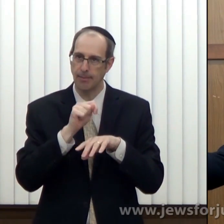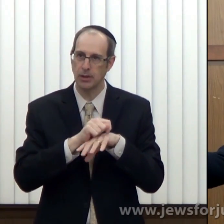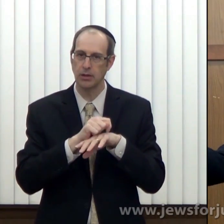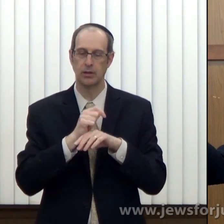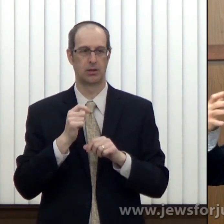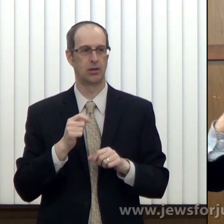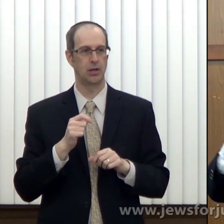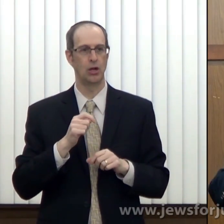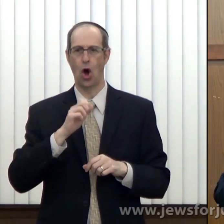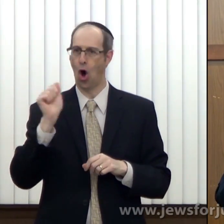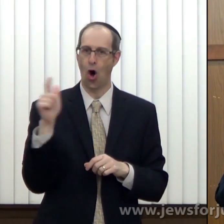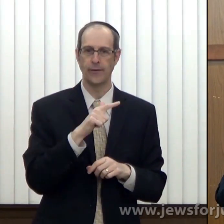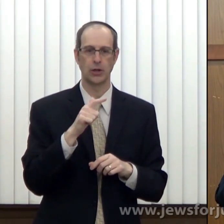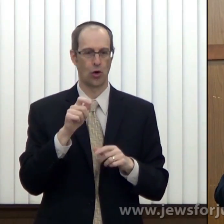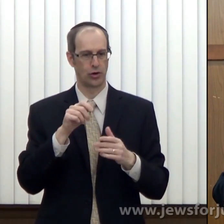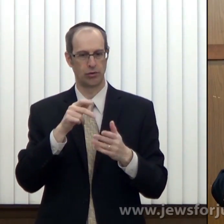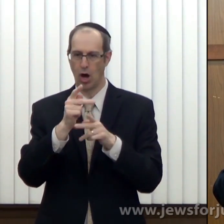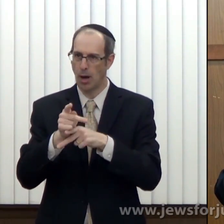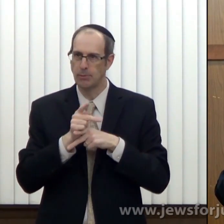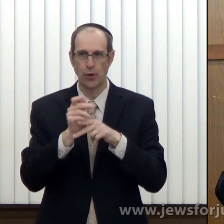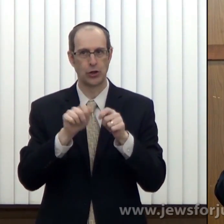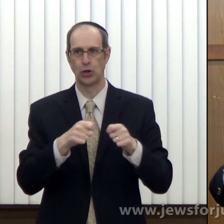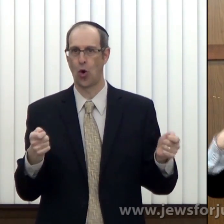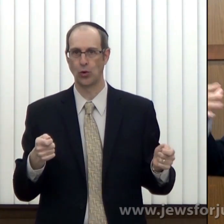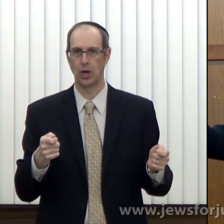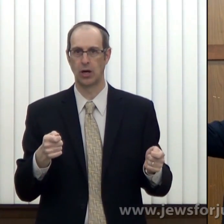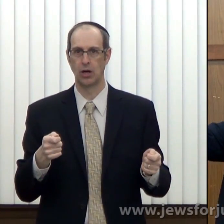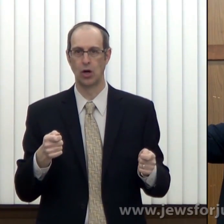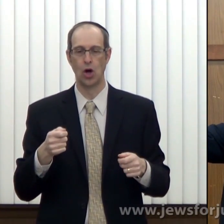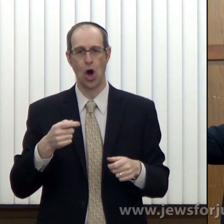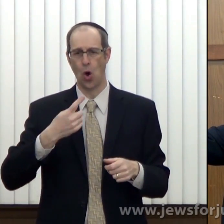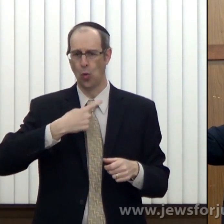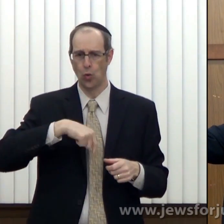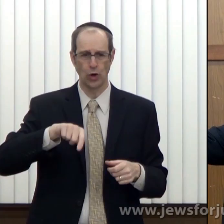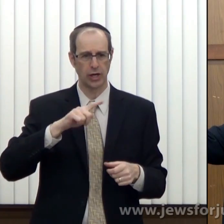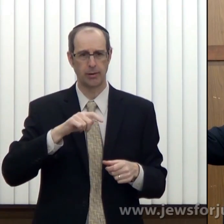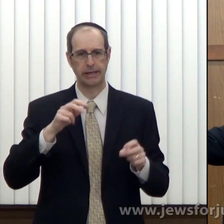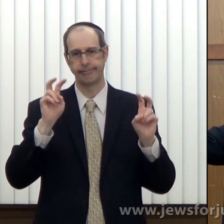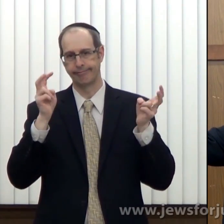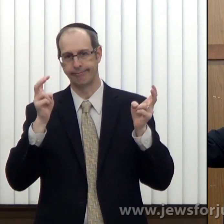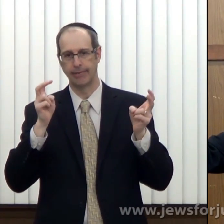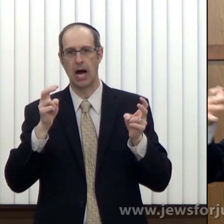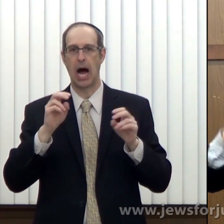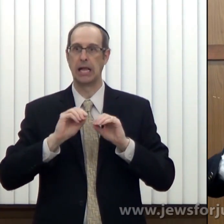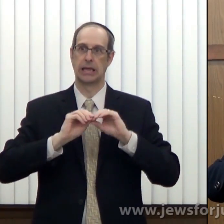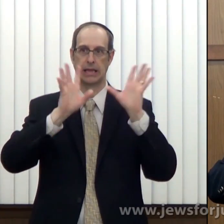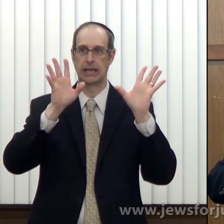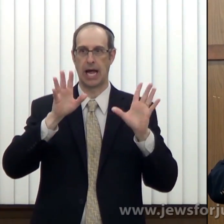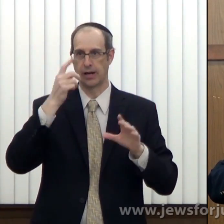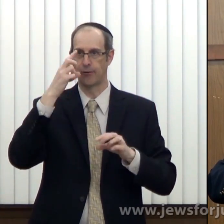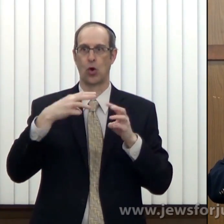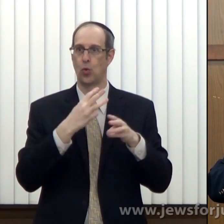going to all observe the Torah. We're going to be a light to the nations of the world. We're going to spread the knowledge